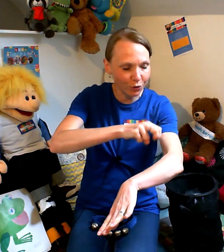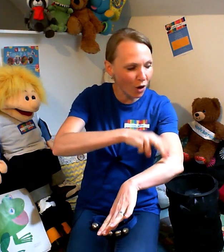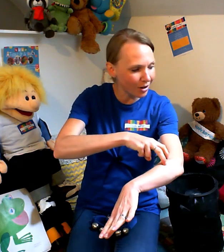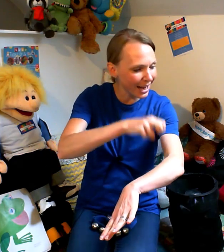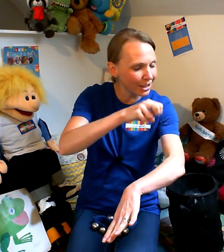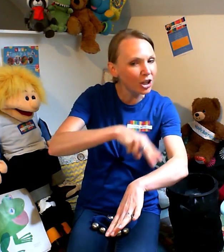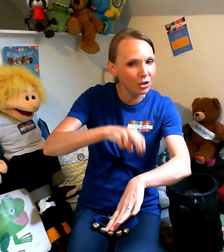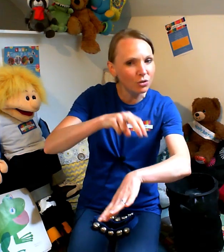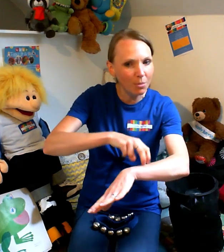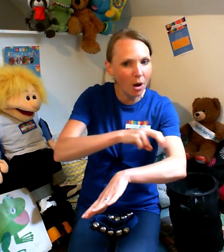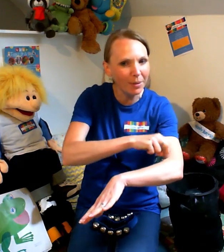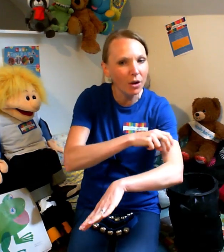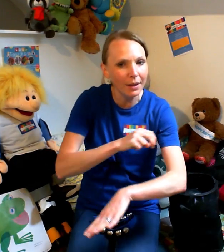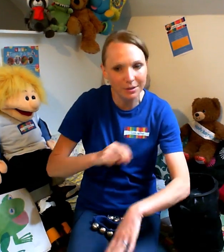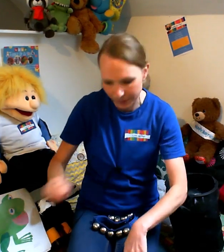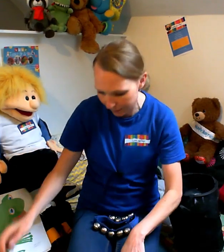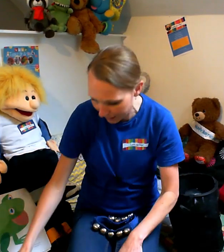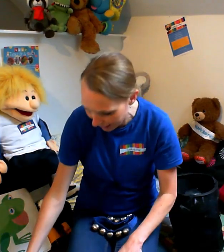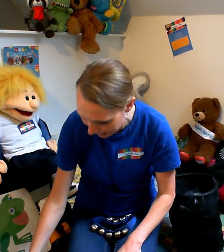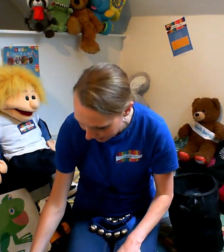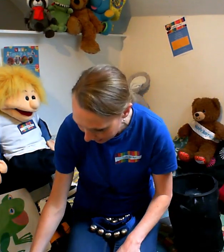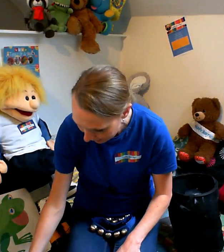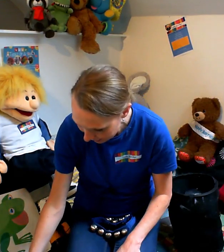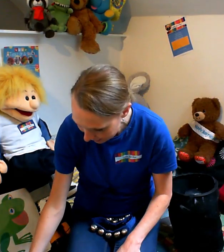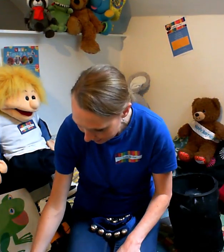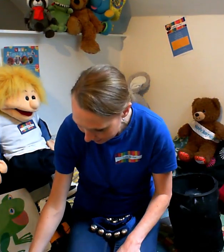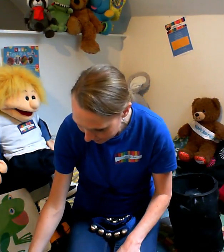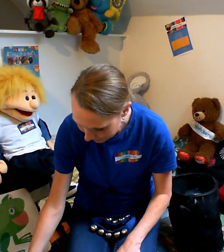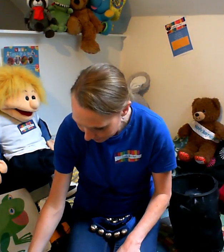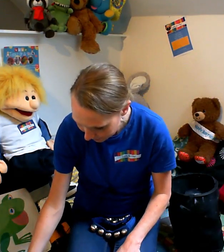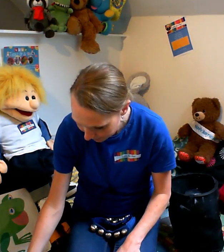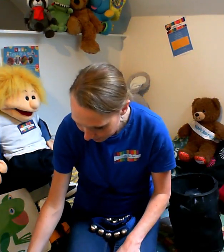frogs, and you can do some hopping on this one if you like.